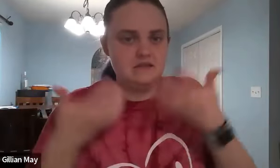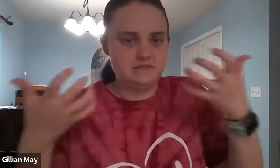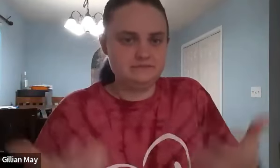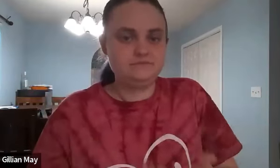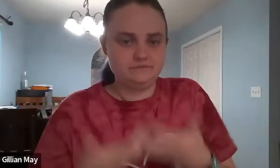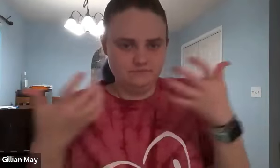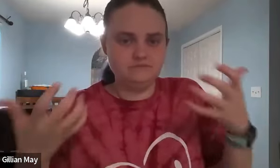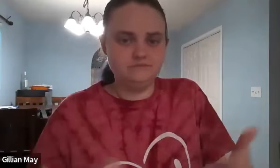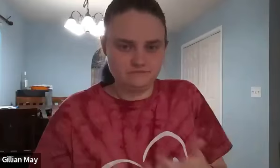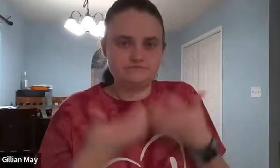Salad.